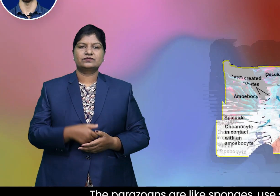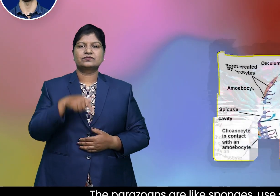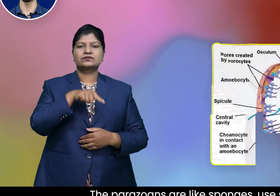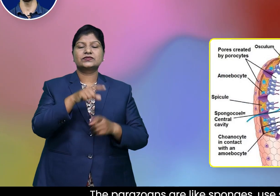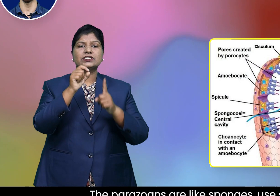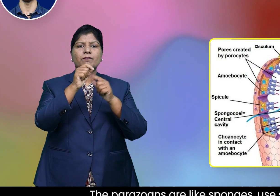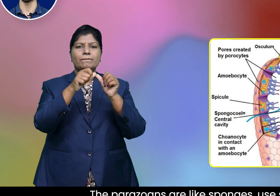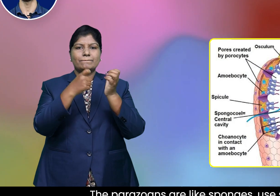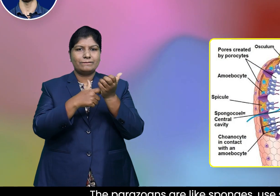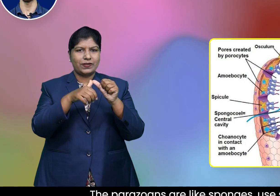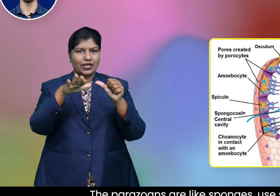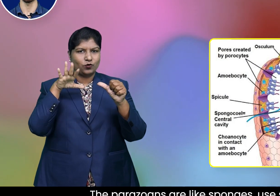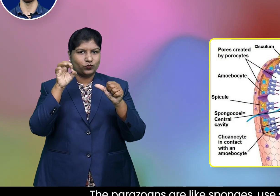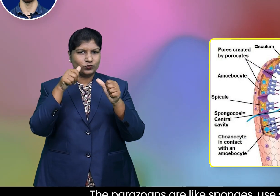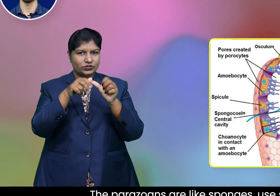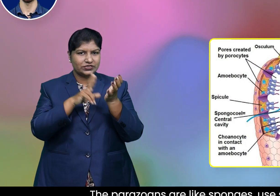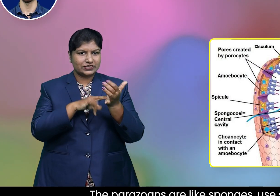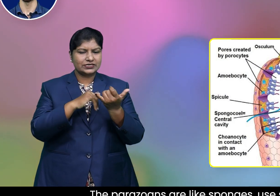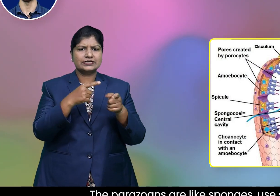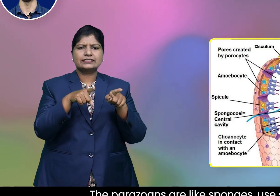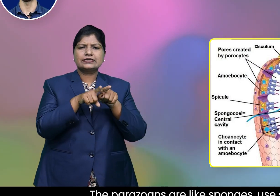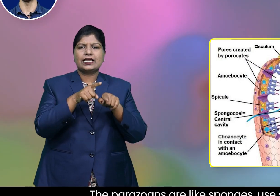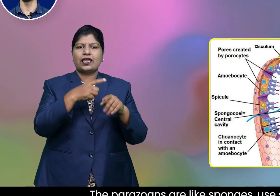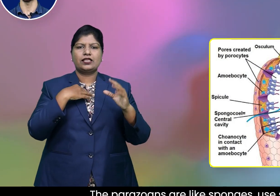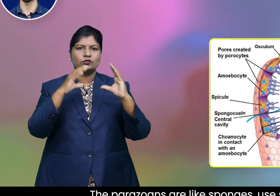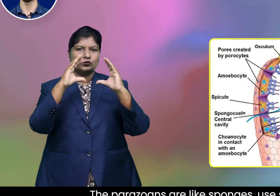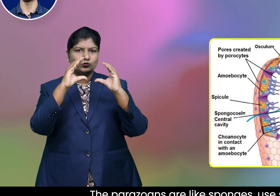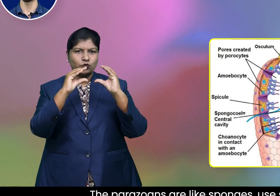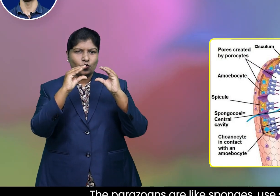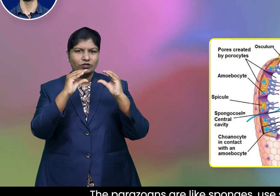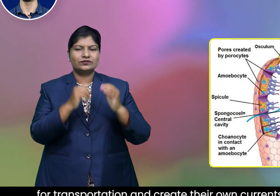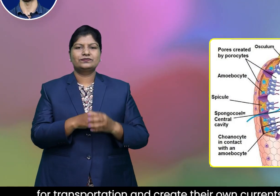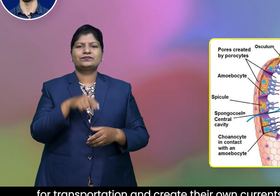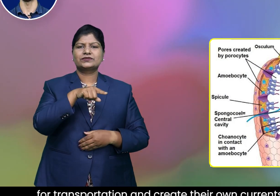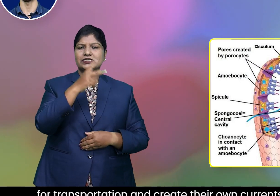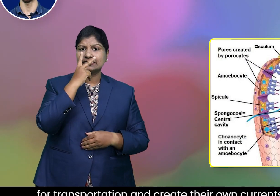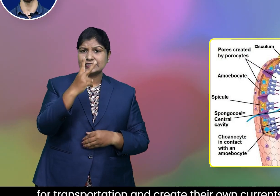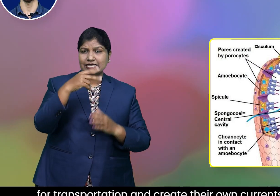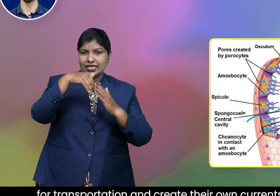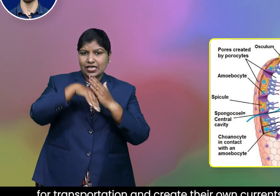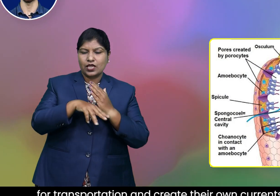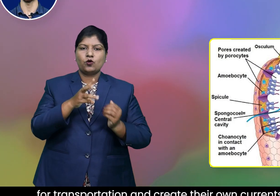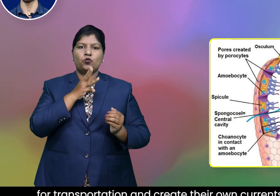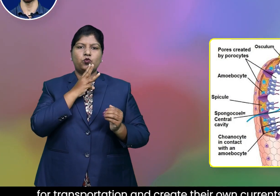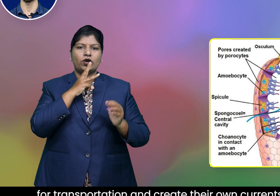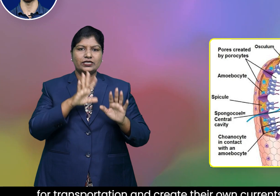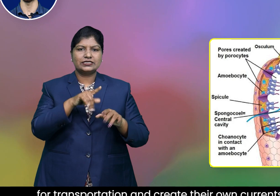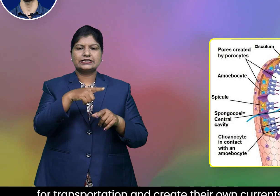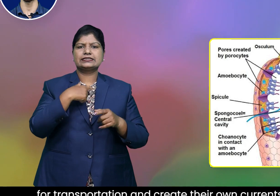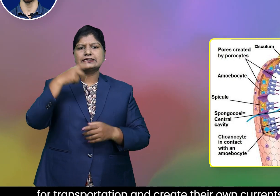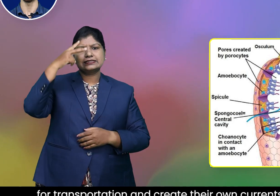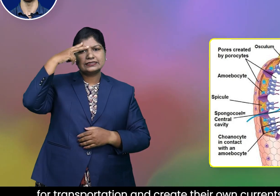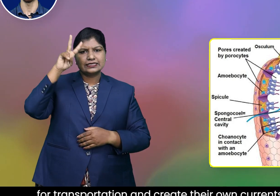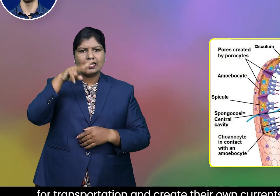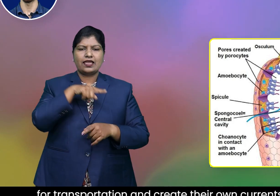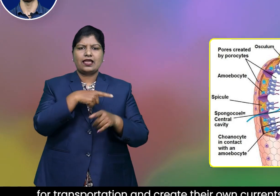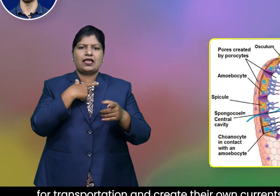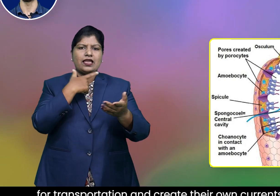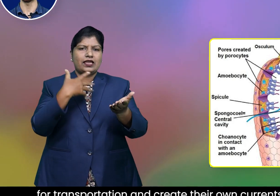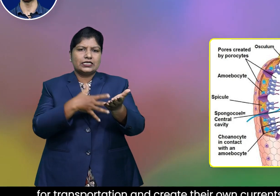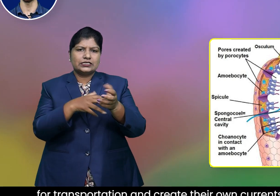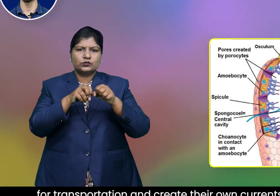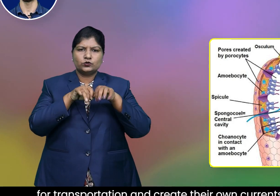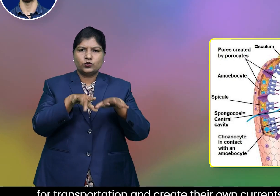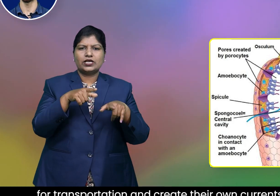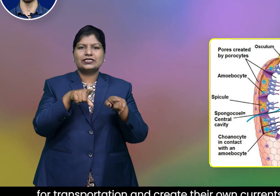The parazoans are like sponges, use seawater for transportation and create their own currents